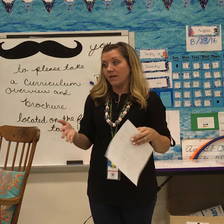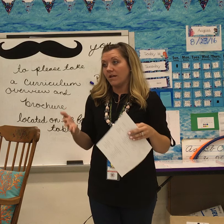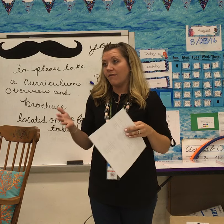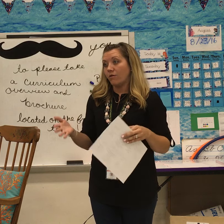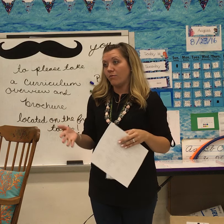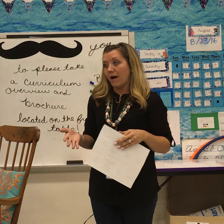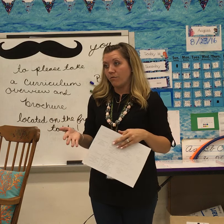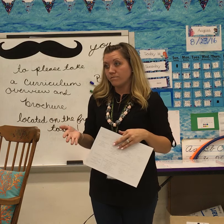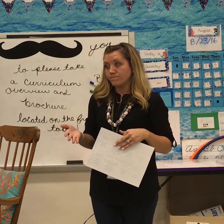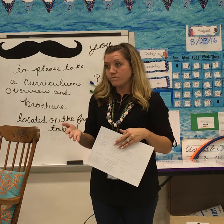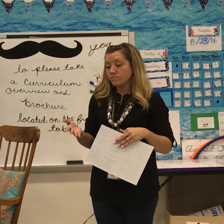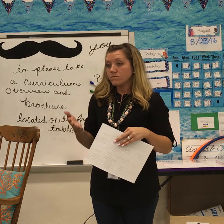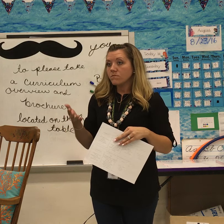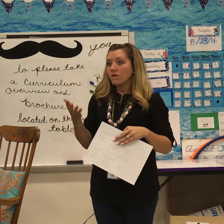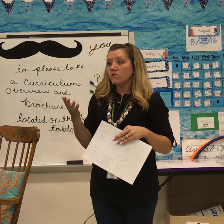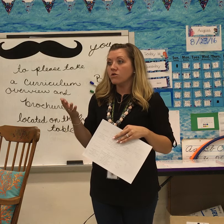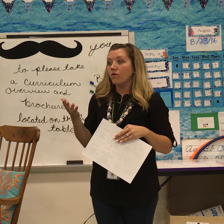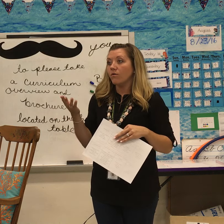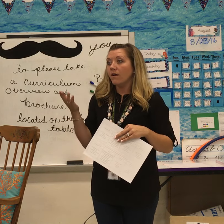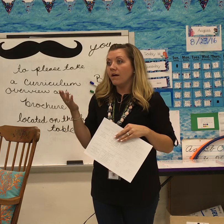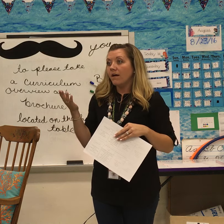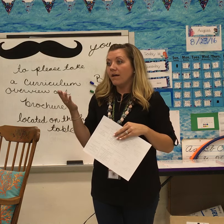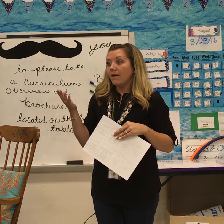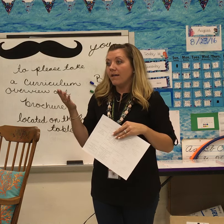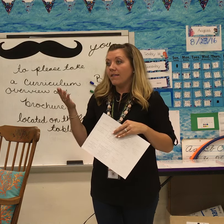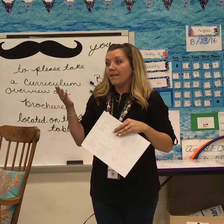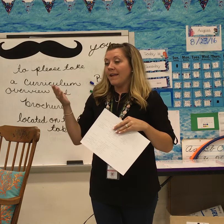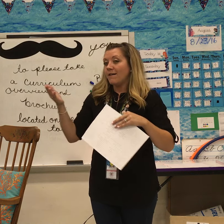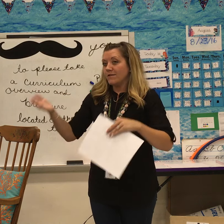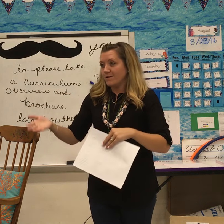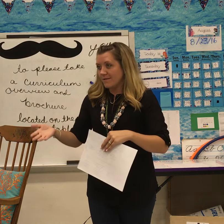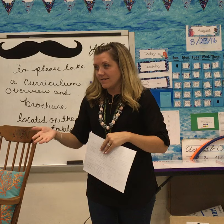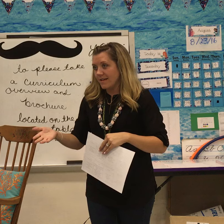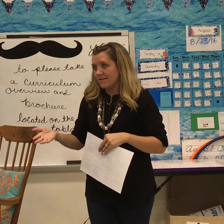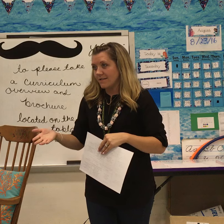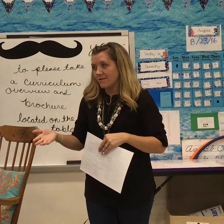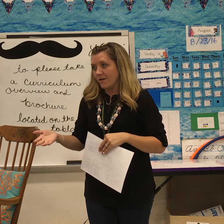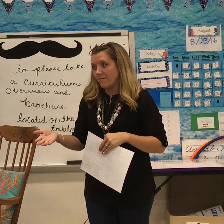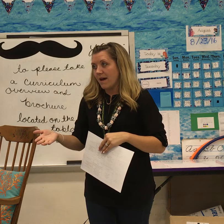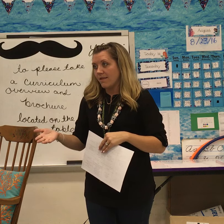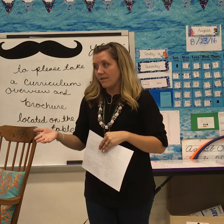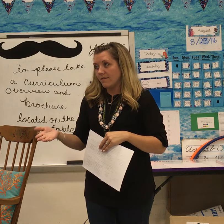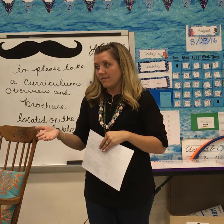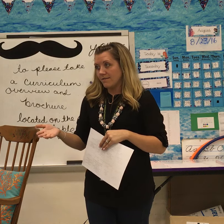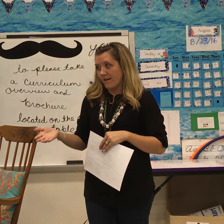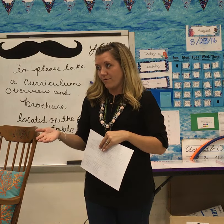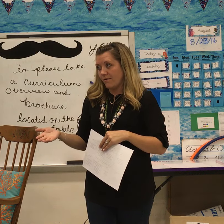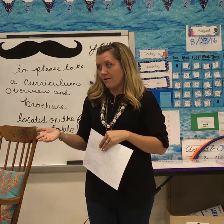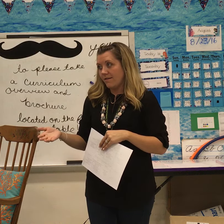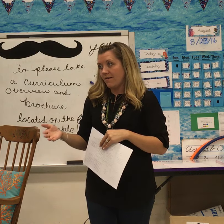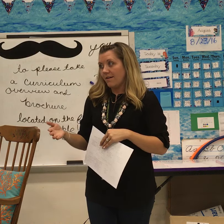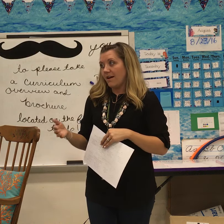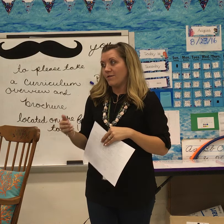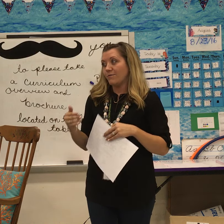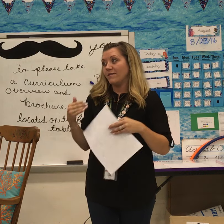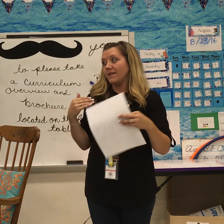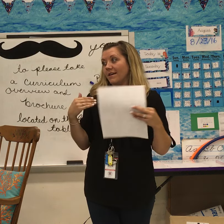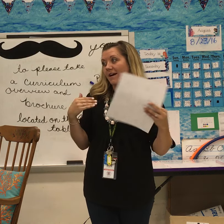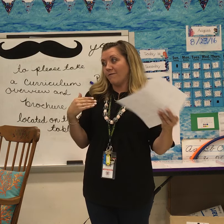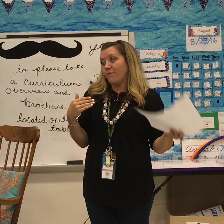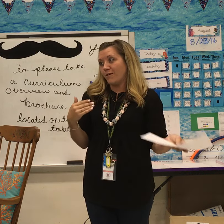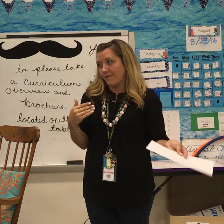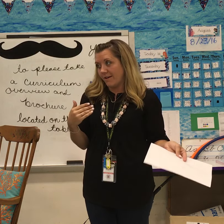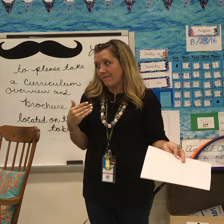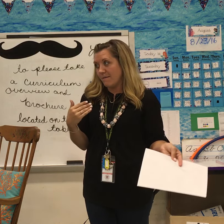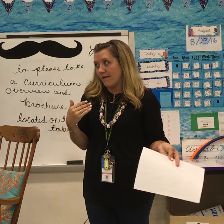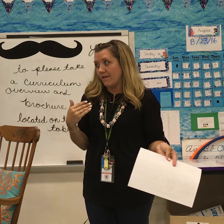to complete every problem. So now the student is at a sixth grade math level, and they're really